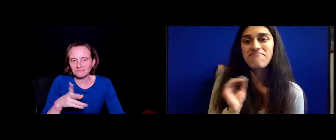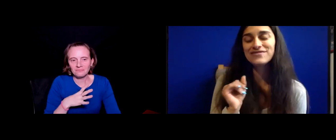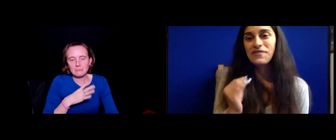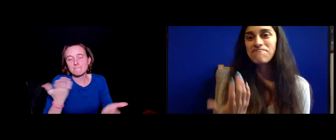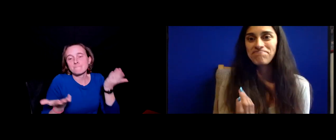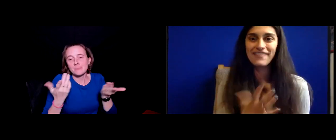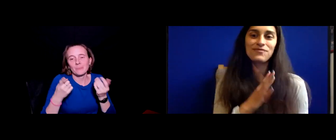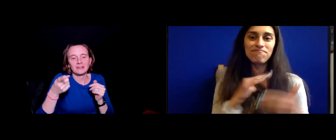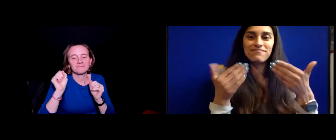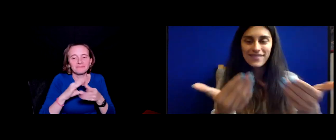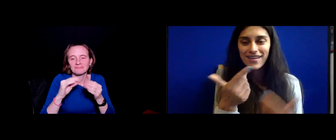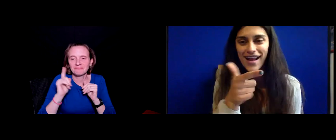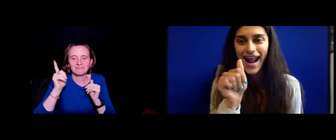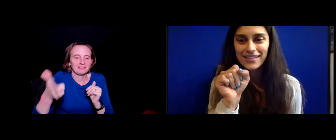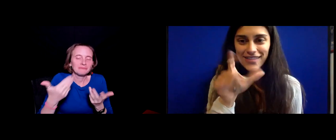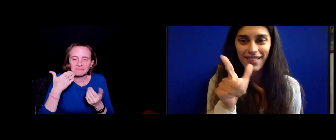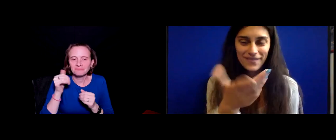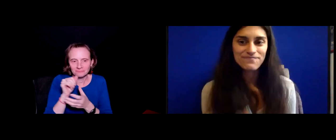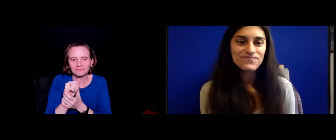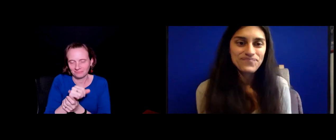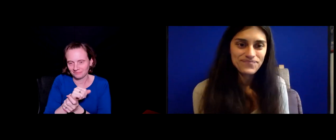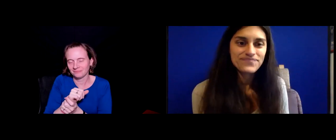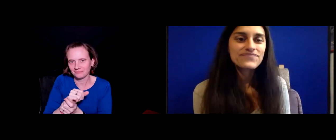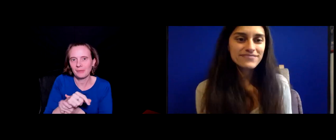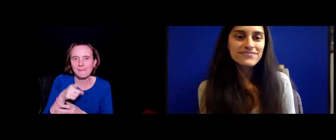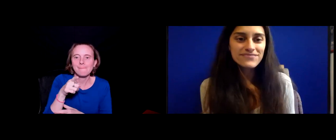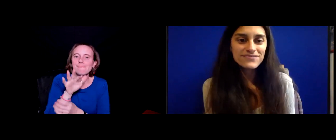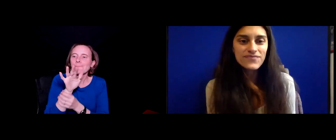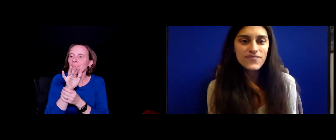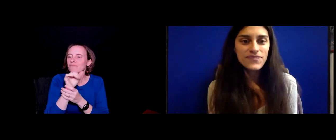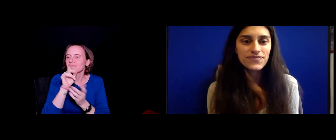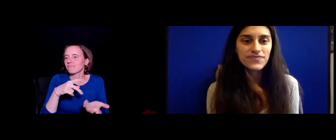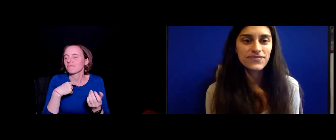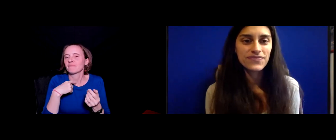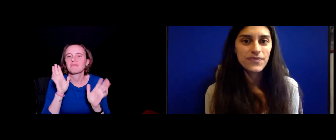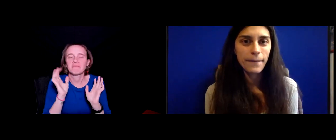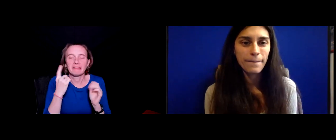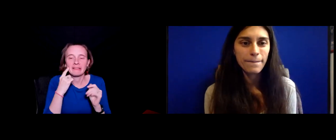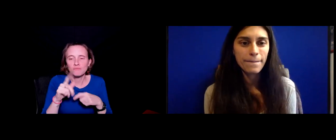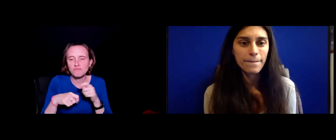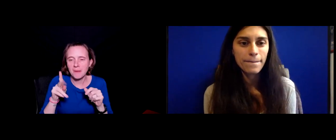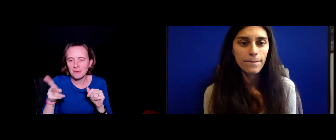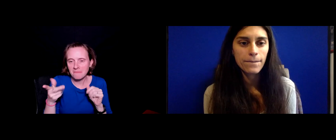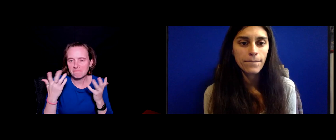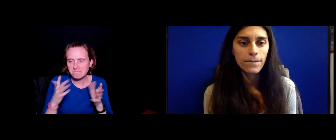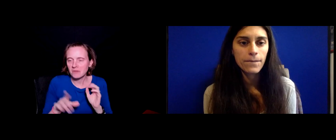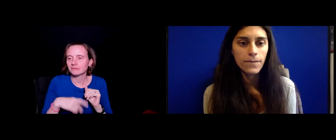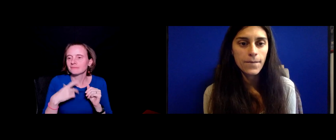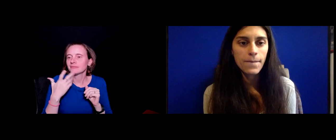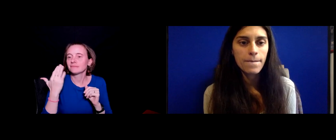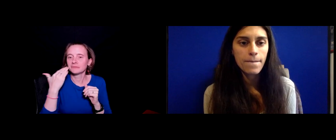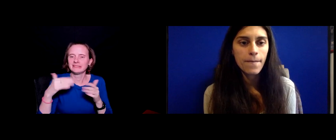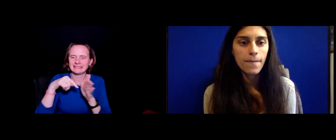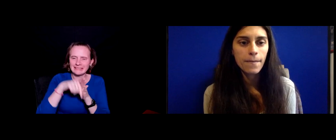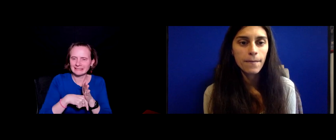So it doesn't seem there's any comments. So I'll let you go ahead and share, Rebecca. Yeah, fair enough. So